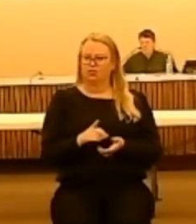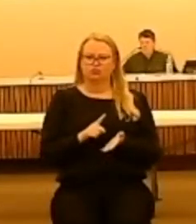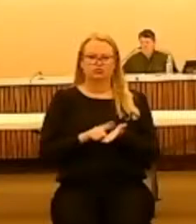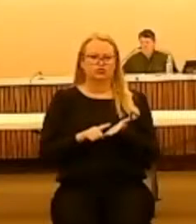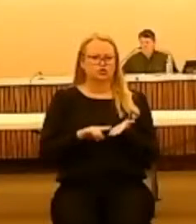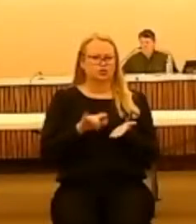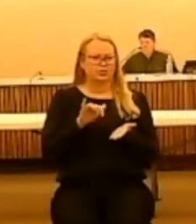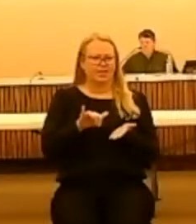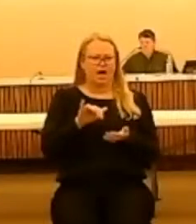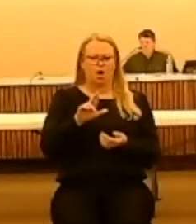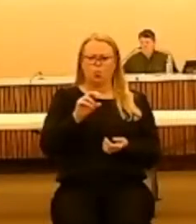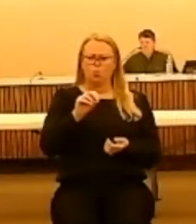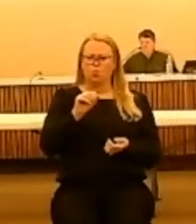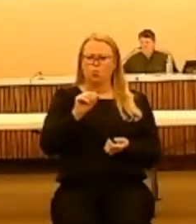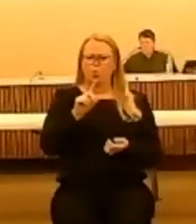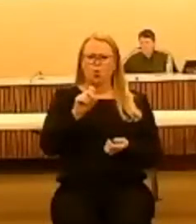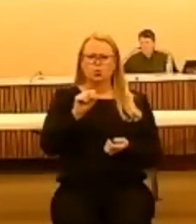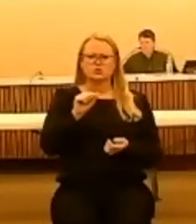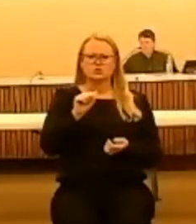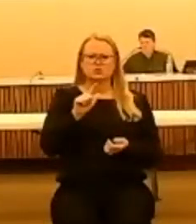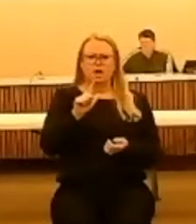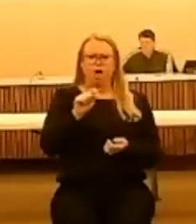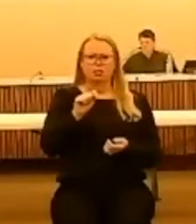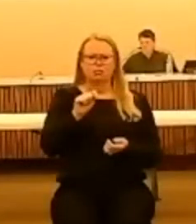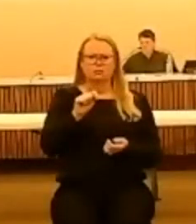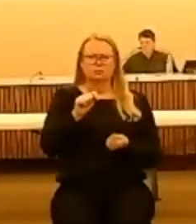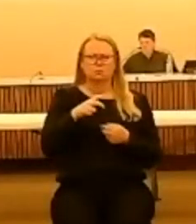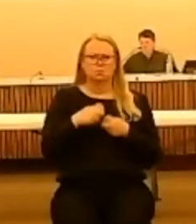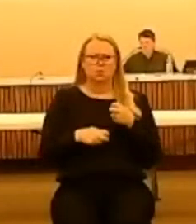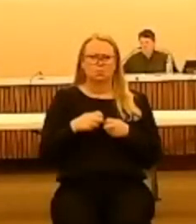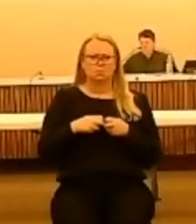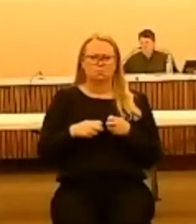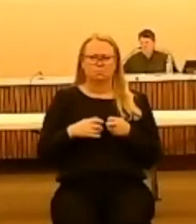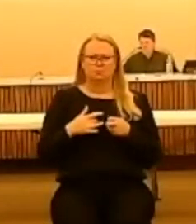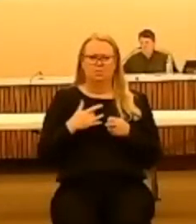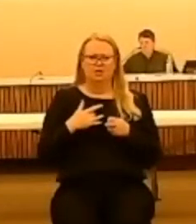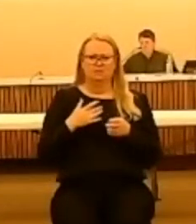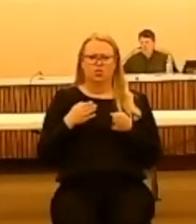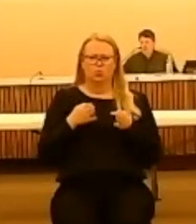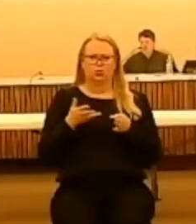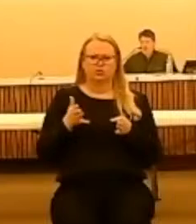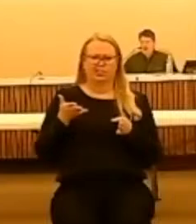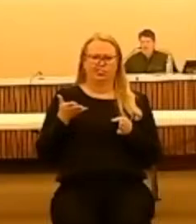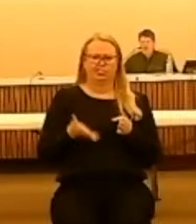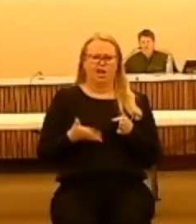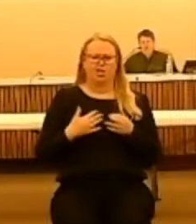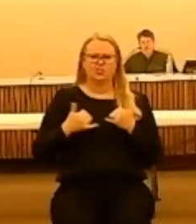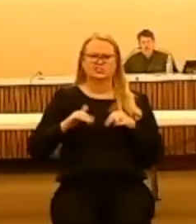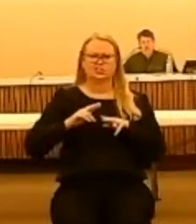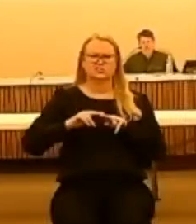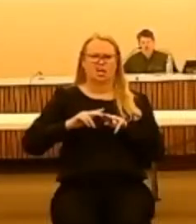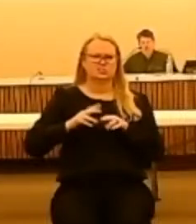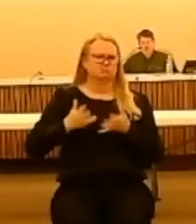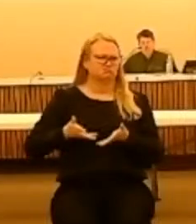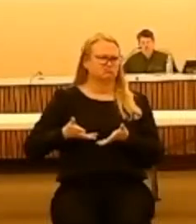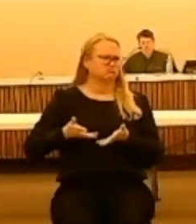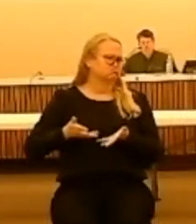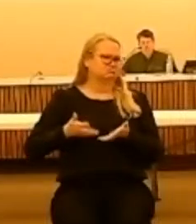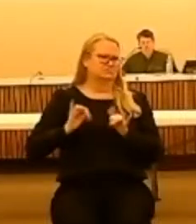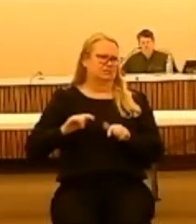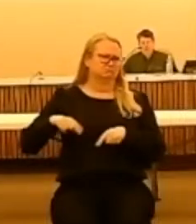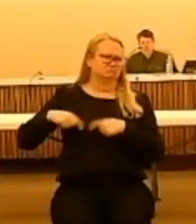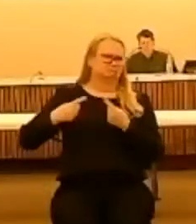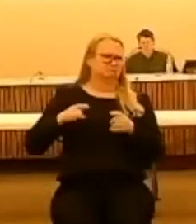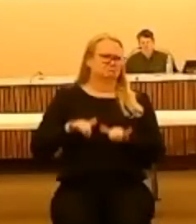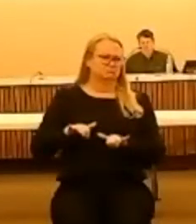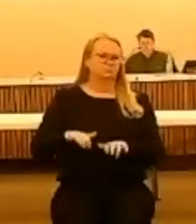I would think the town is salting the roads on the same schedule, whether we're there or not. So, Right. I will answer that question in terms of